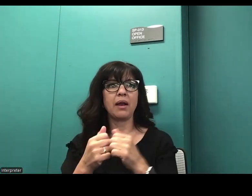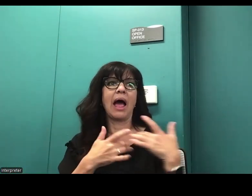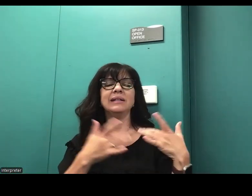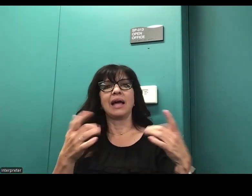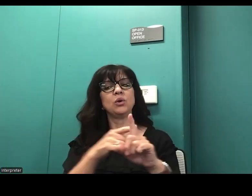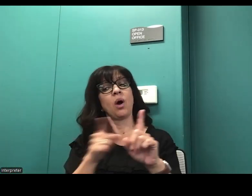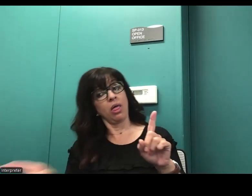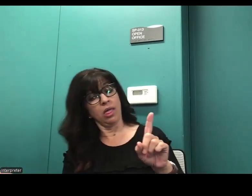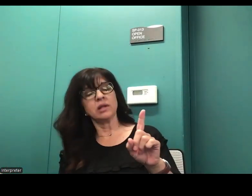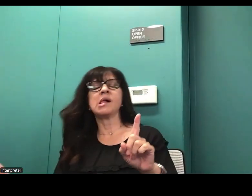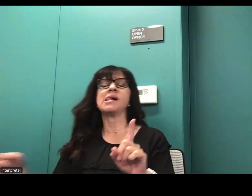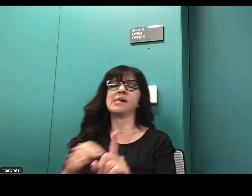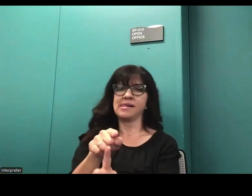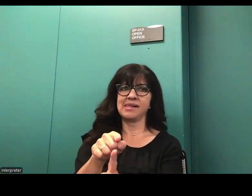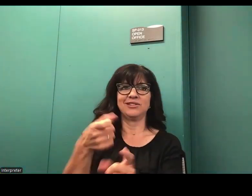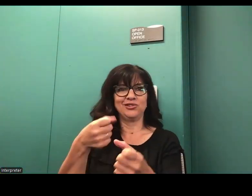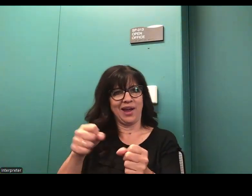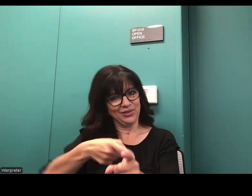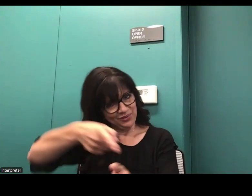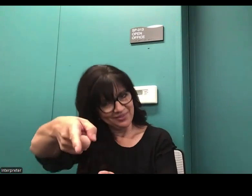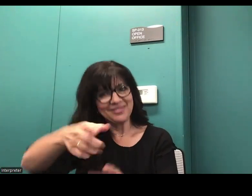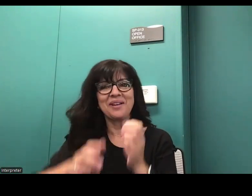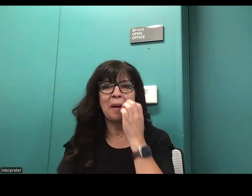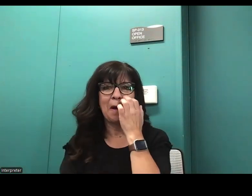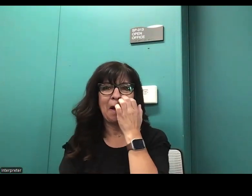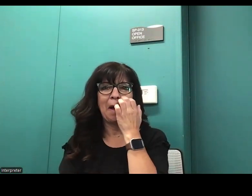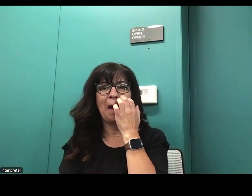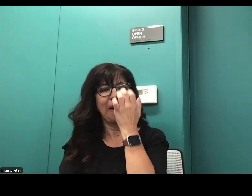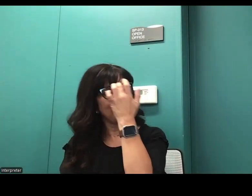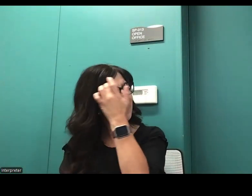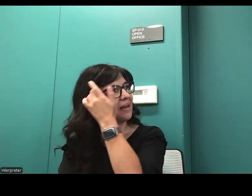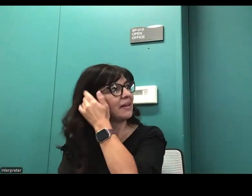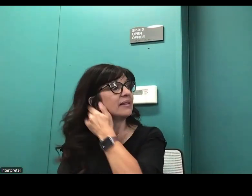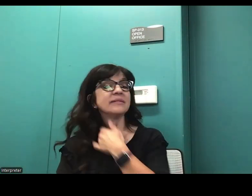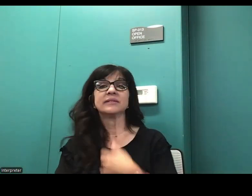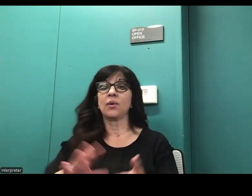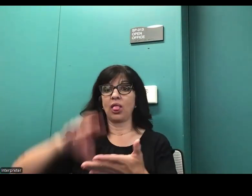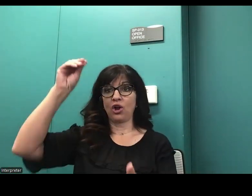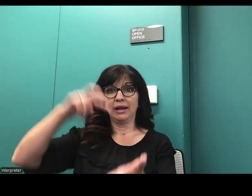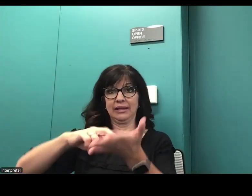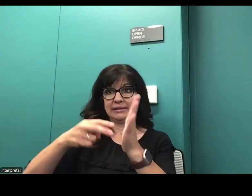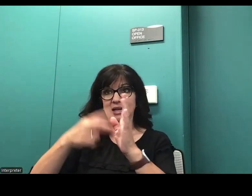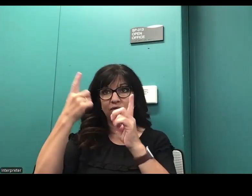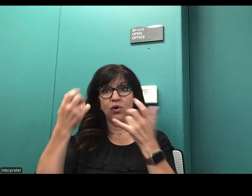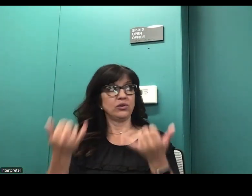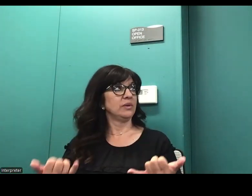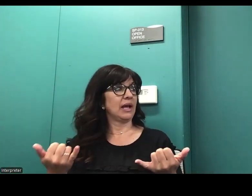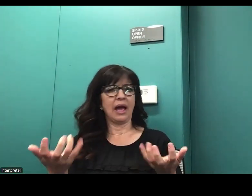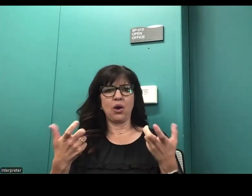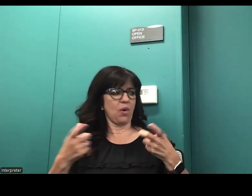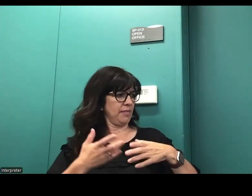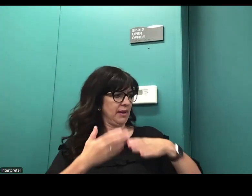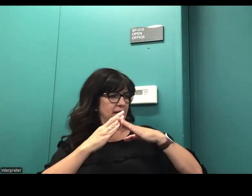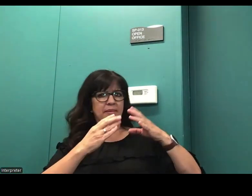off track, so we're gonna try to not do that. So here are learning intentions for today. I don't wanna be in the way, but